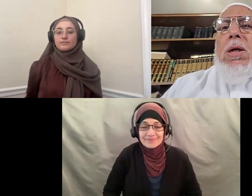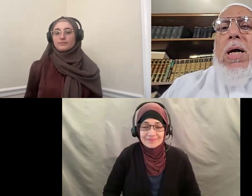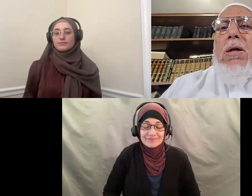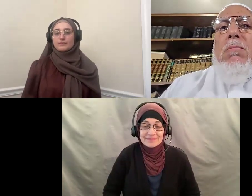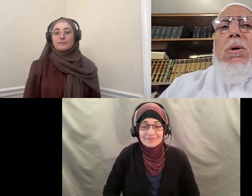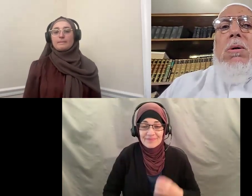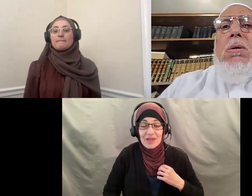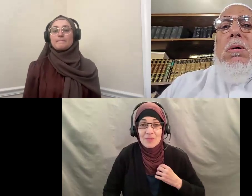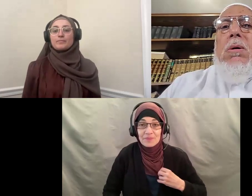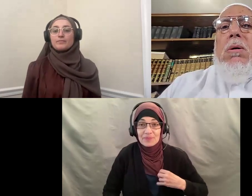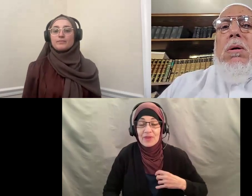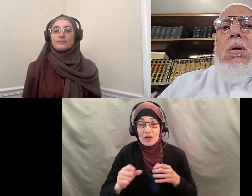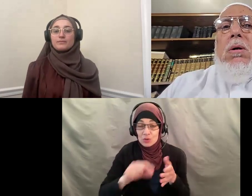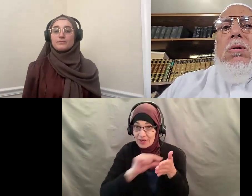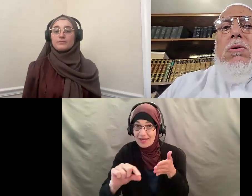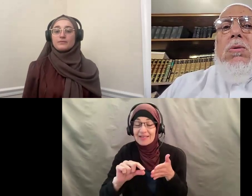So in ayah number